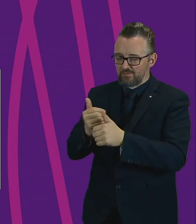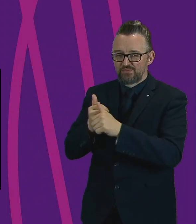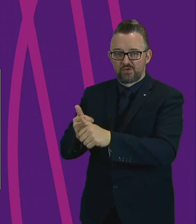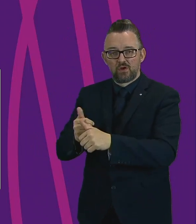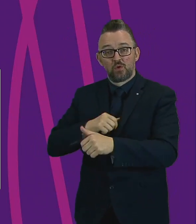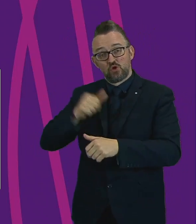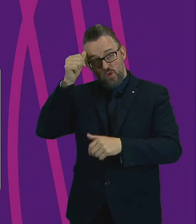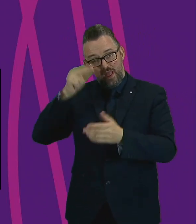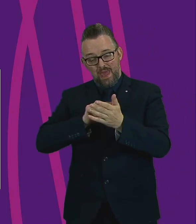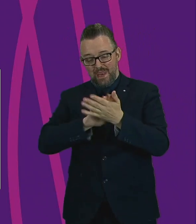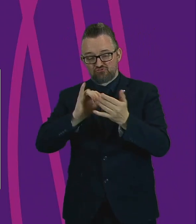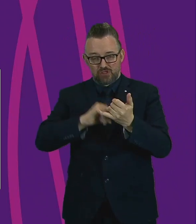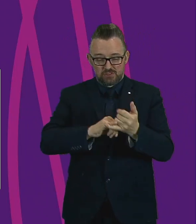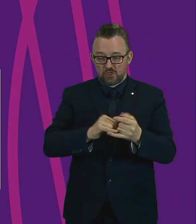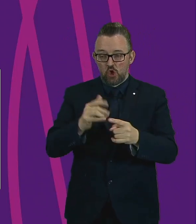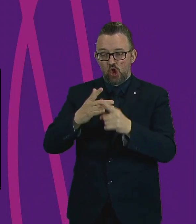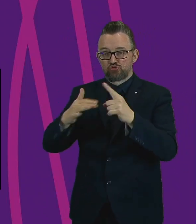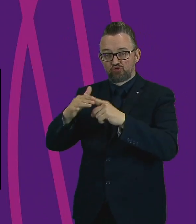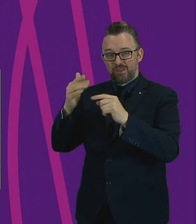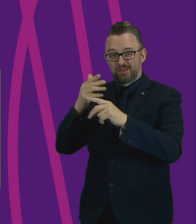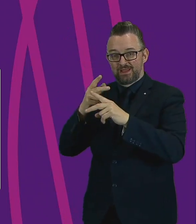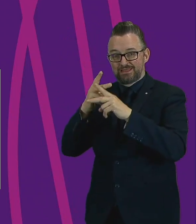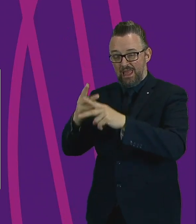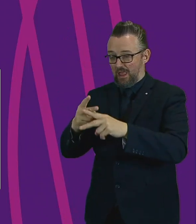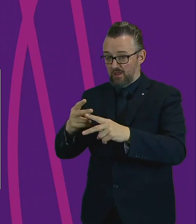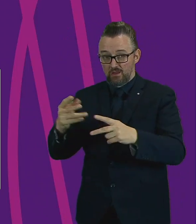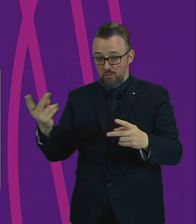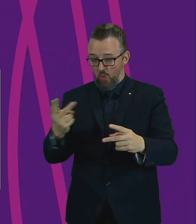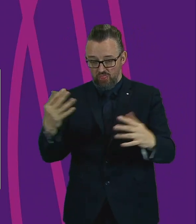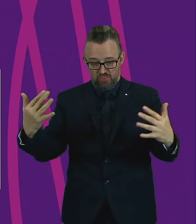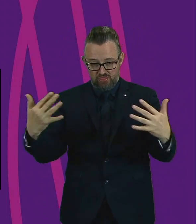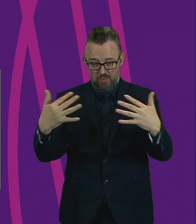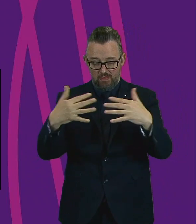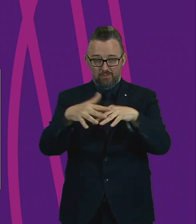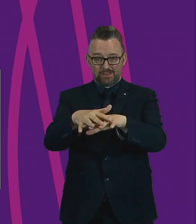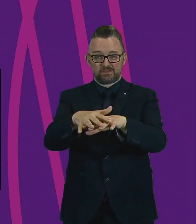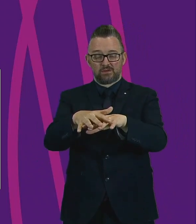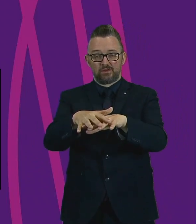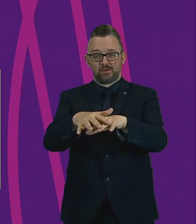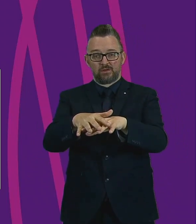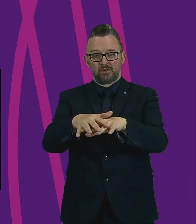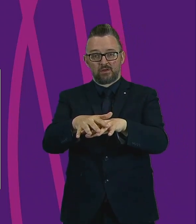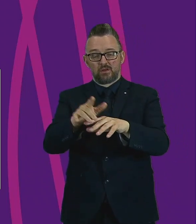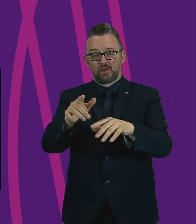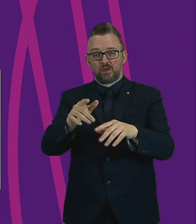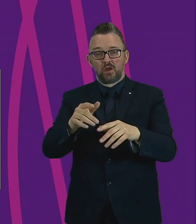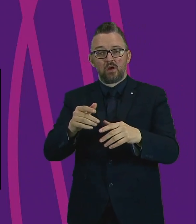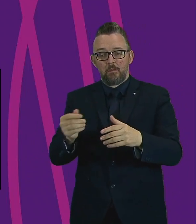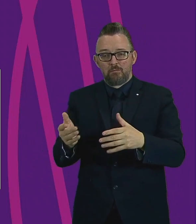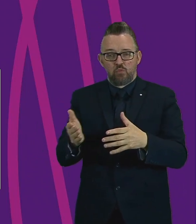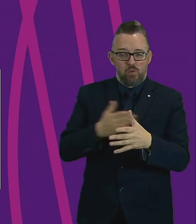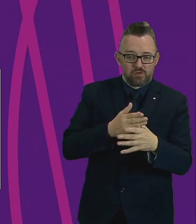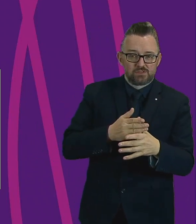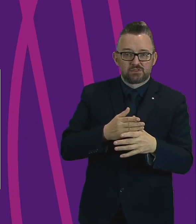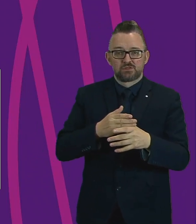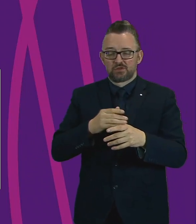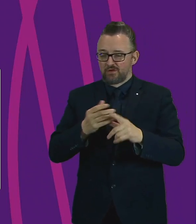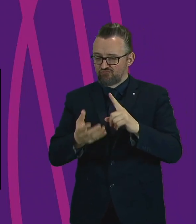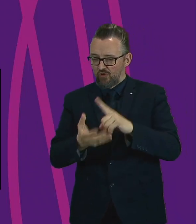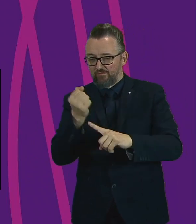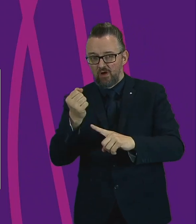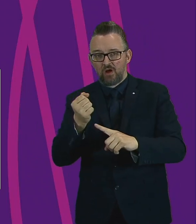social care is completely intertwined. The Remobilise, Recover, Redesign framework for the NHS